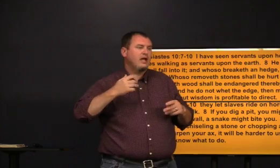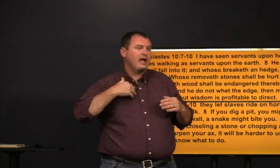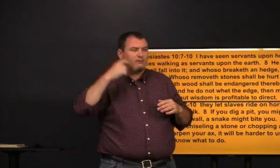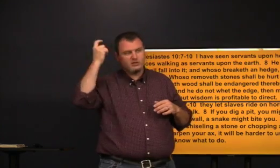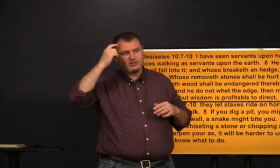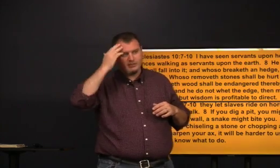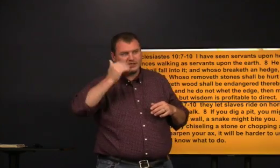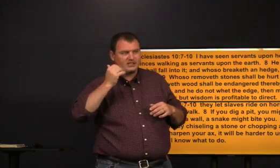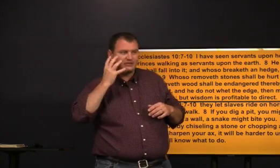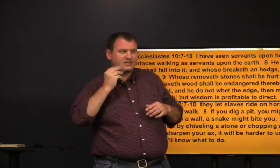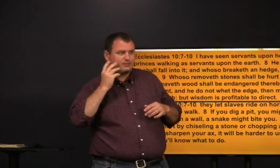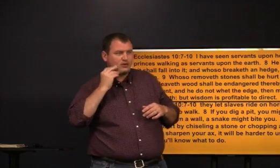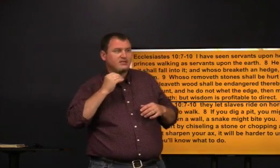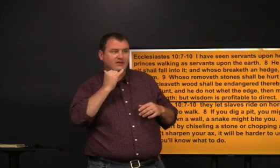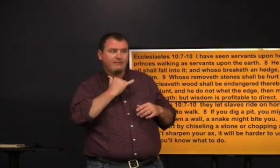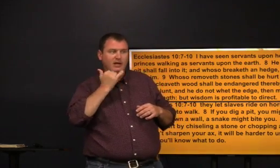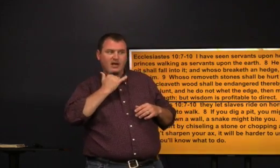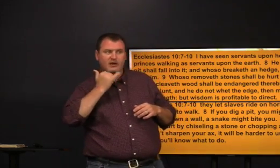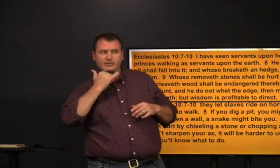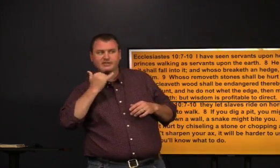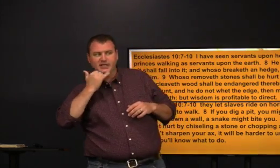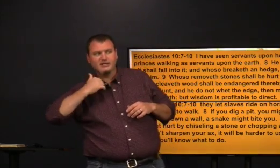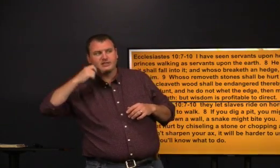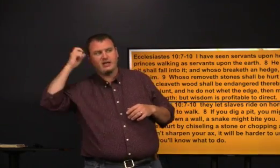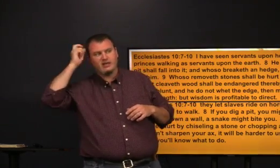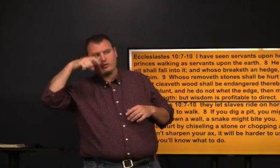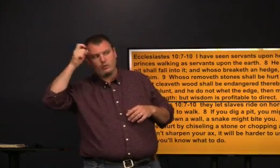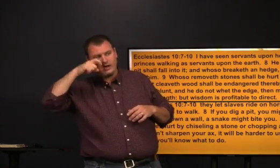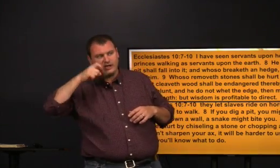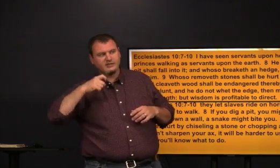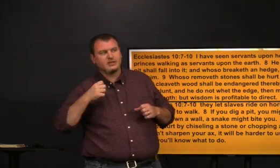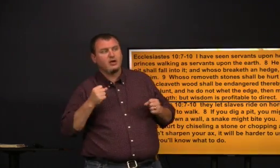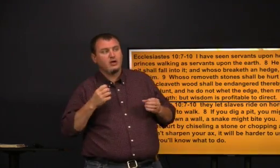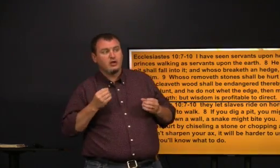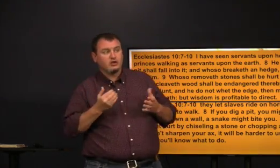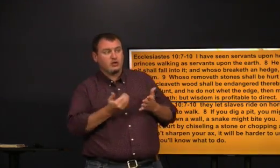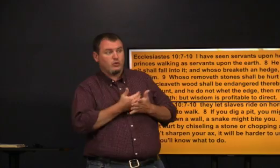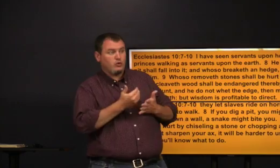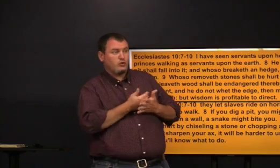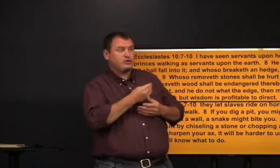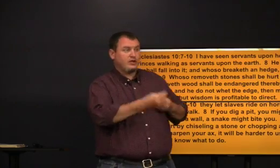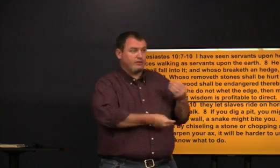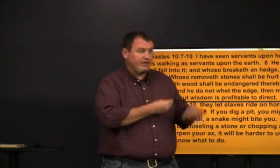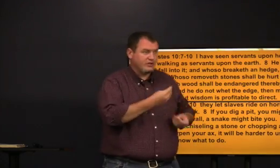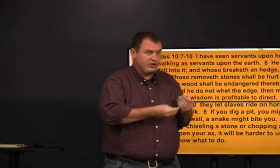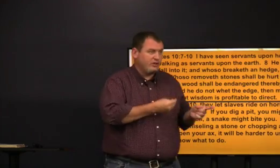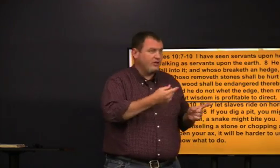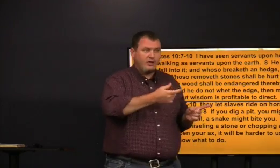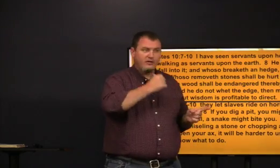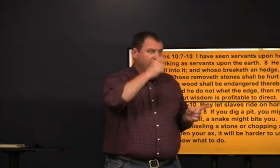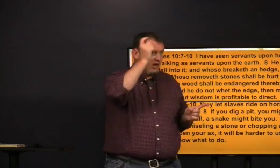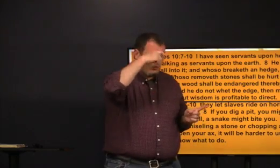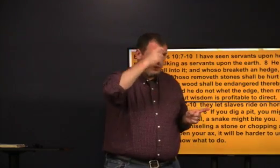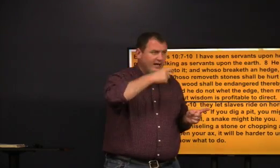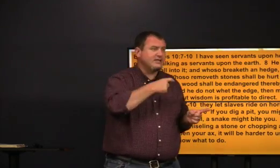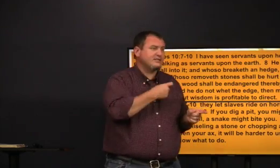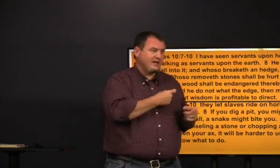have wisdom because of experience. They've made a lot of mistakes and now they're wise. So new generation, they're not wise. They have